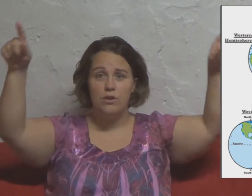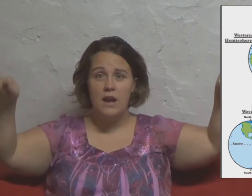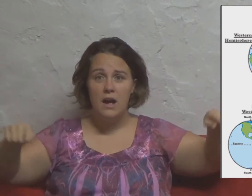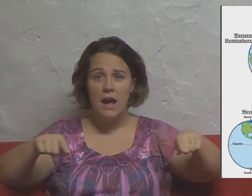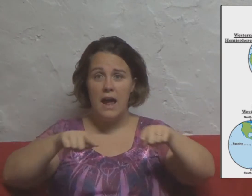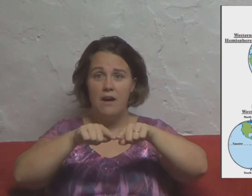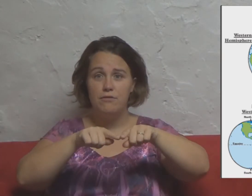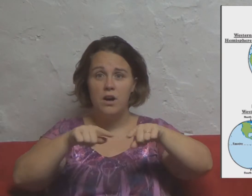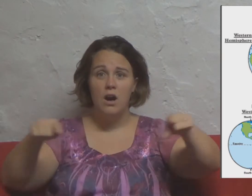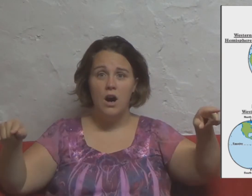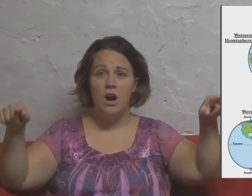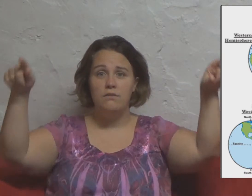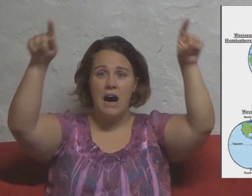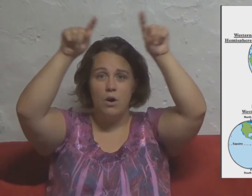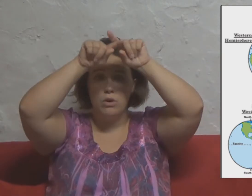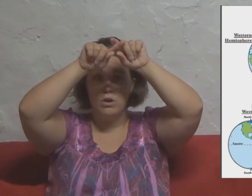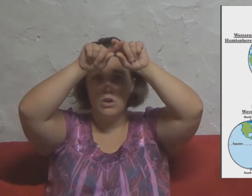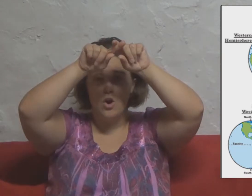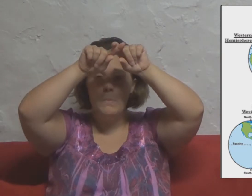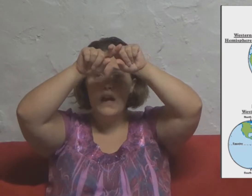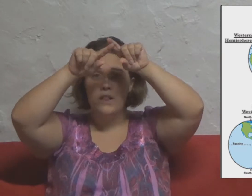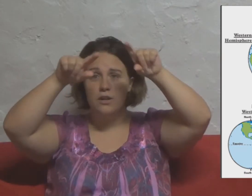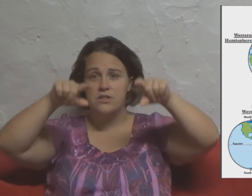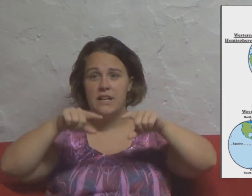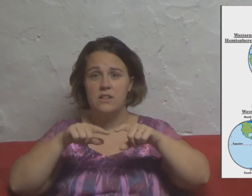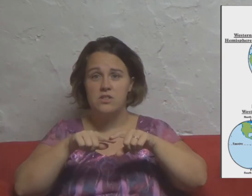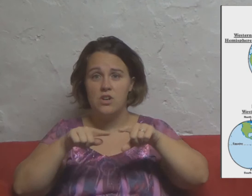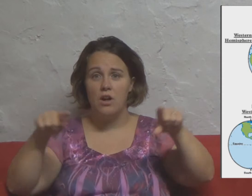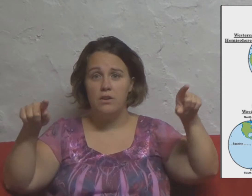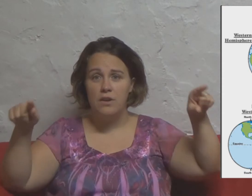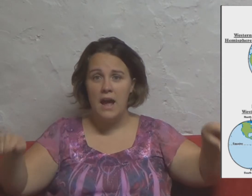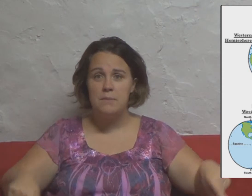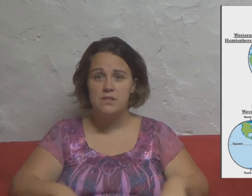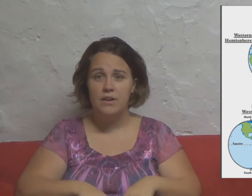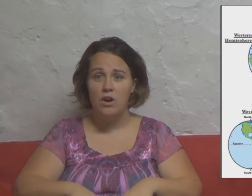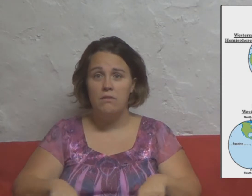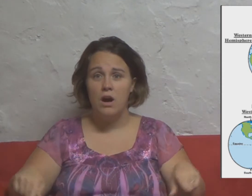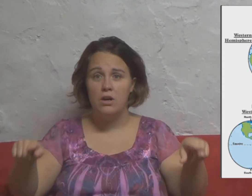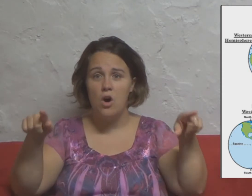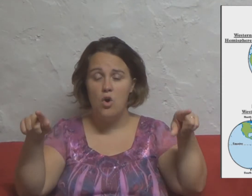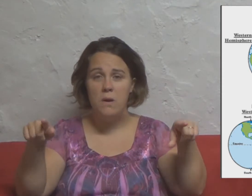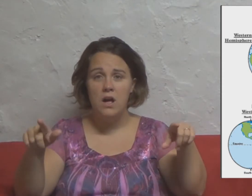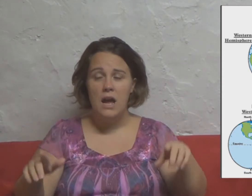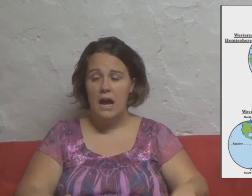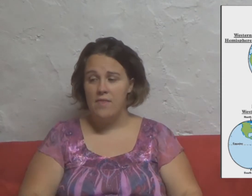northern half of our globe. There's the southern hemisphere of our globe. And then